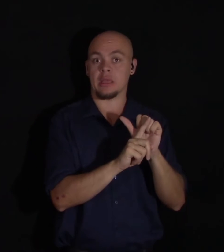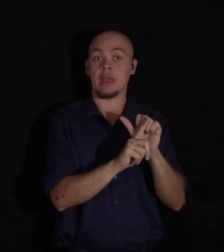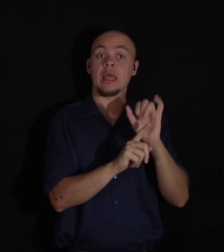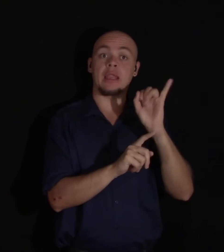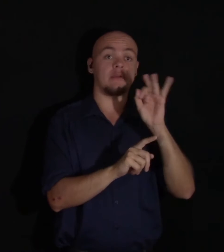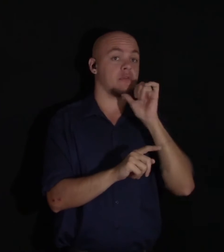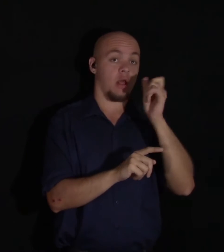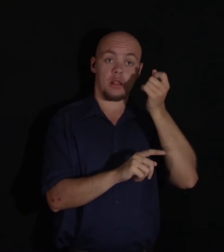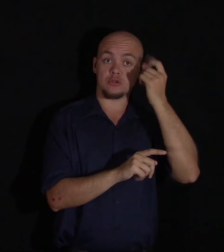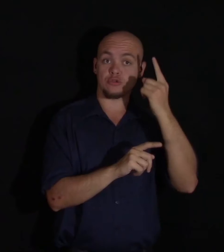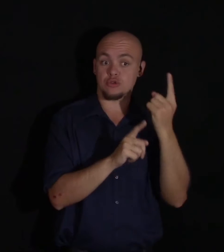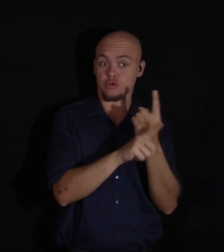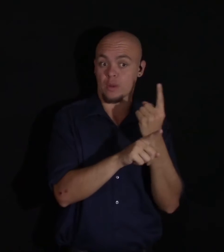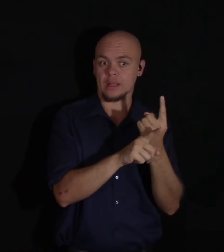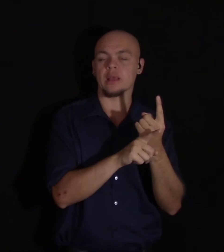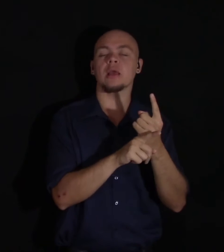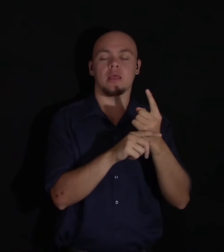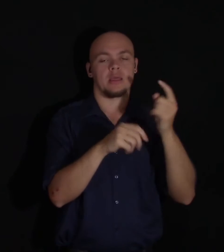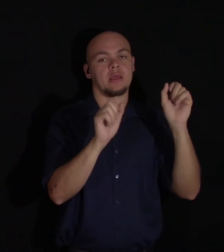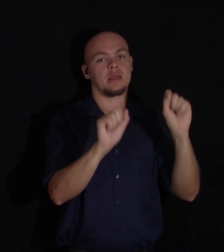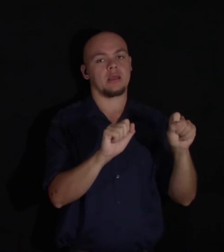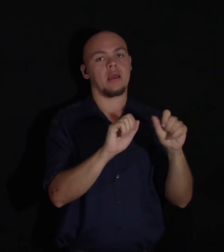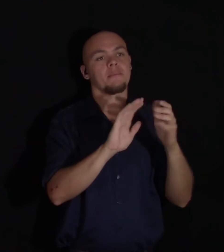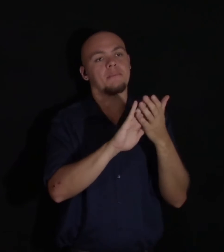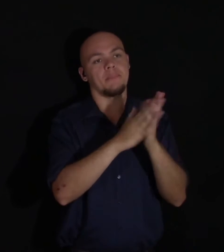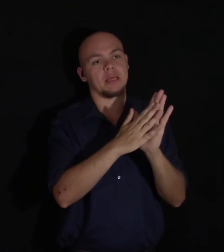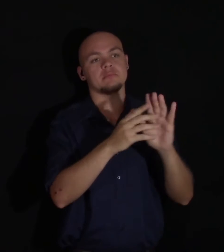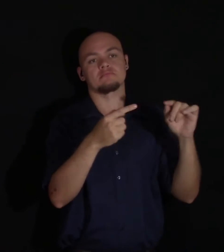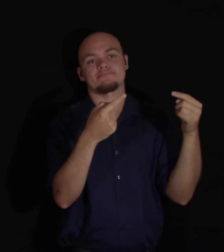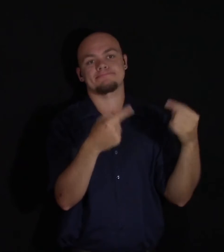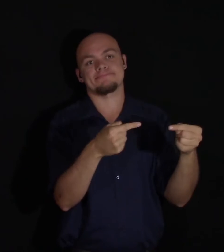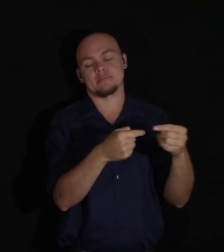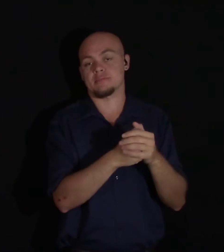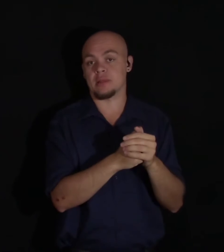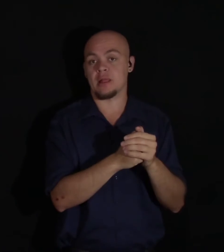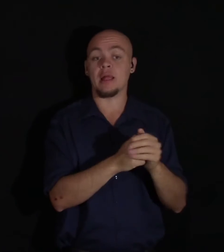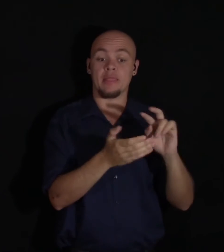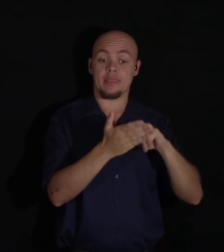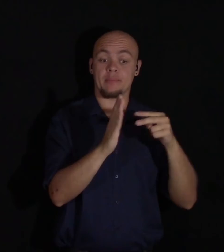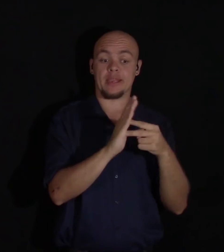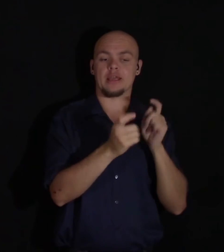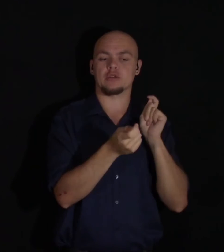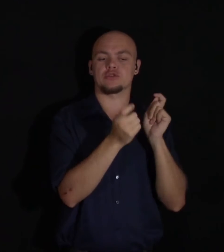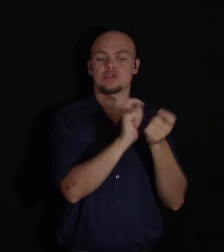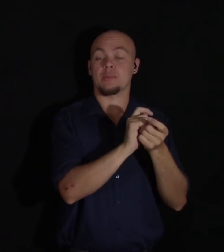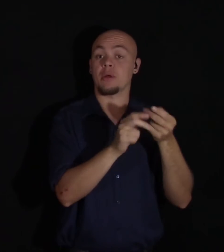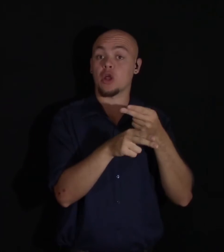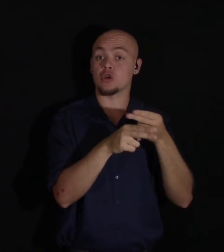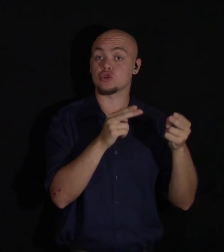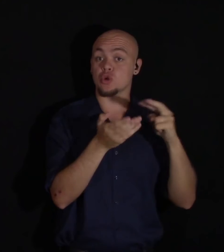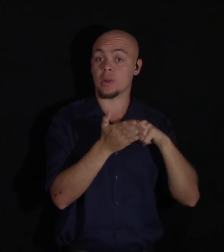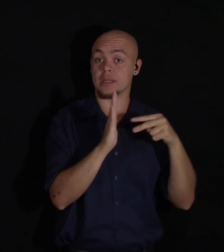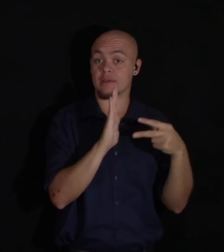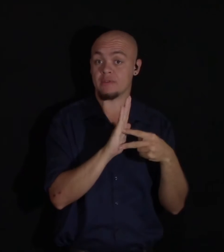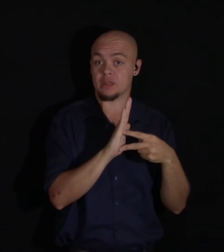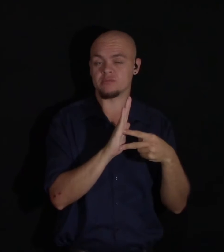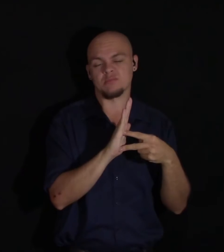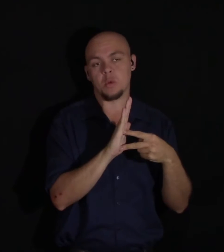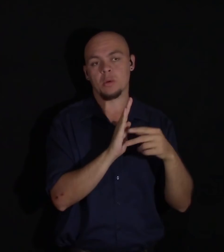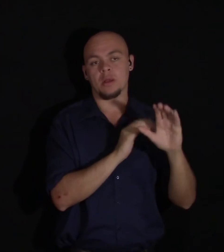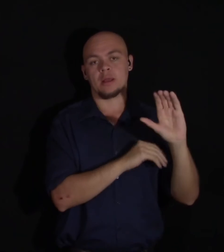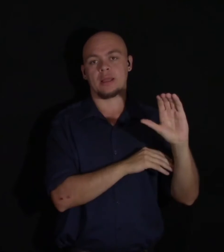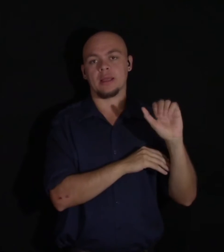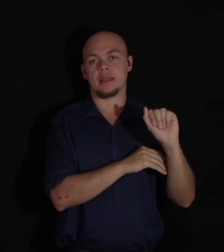controversial. The meaning of toxic masculinity has evolved over time. However, a short definition for it, according to Cambridge,